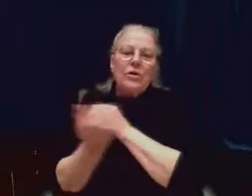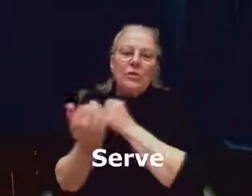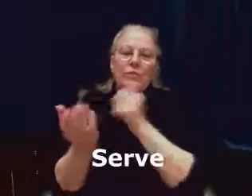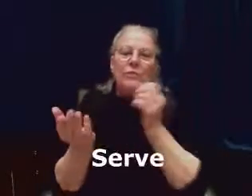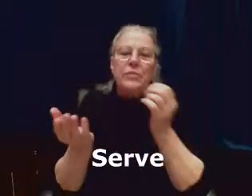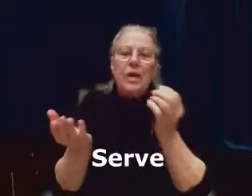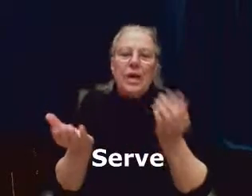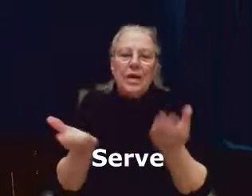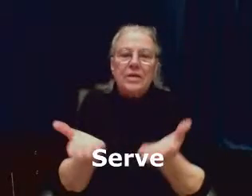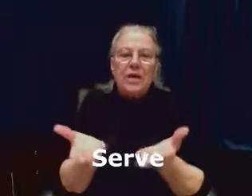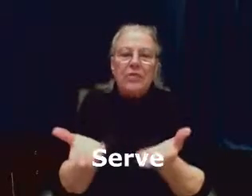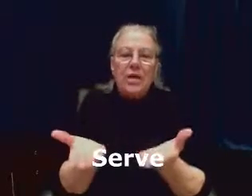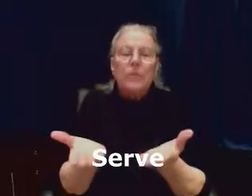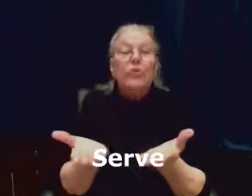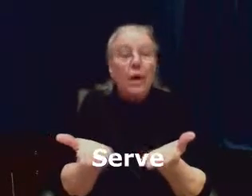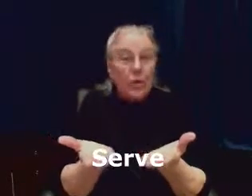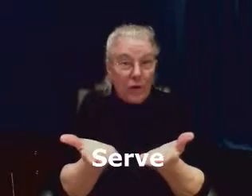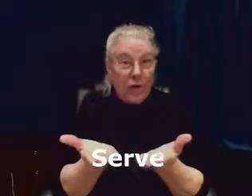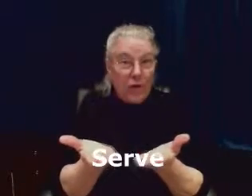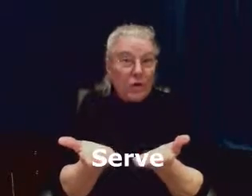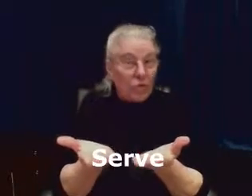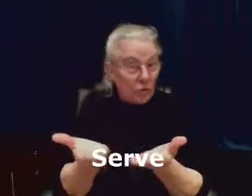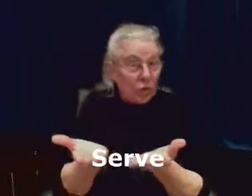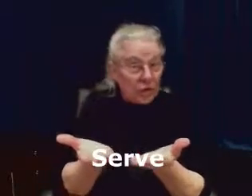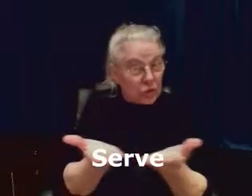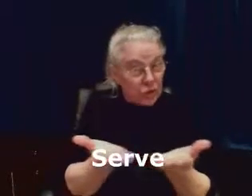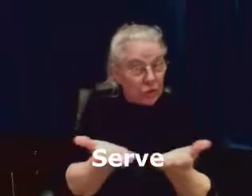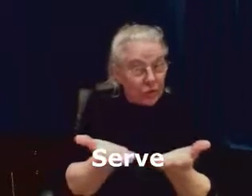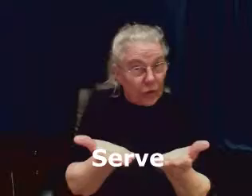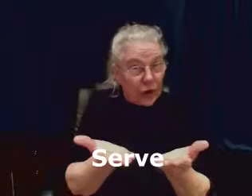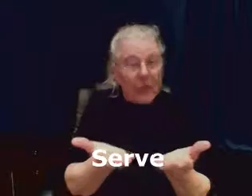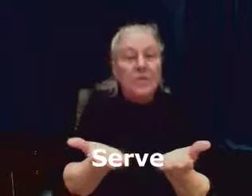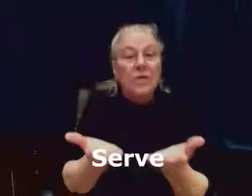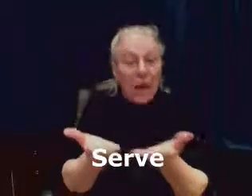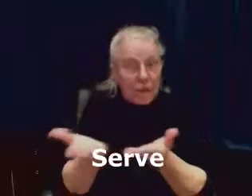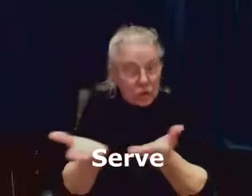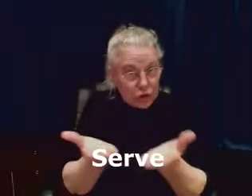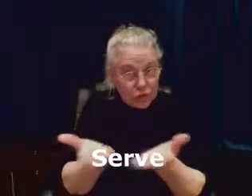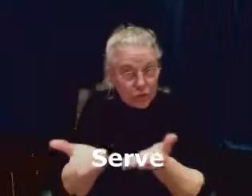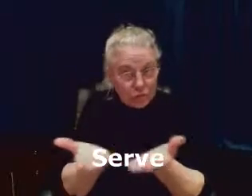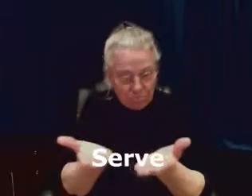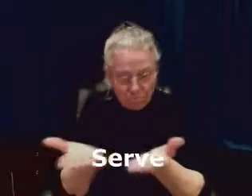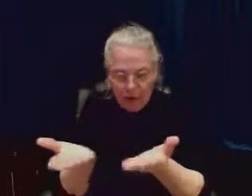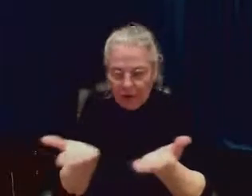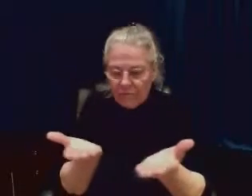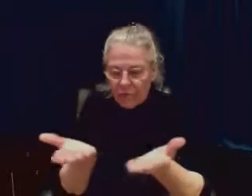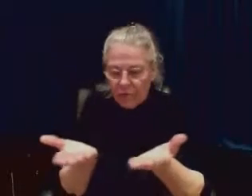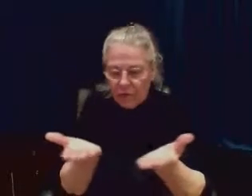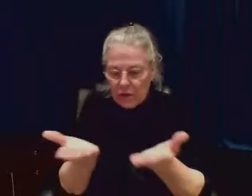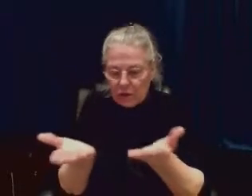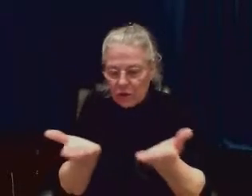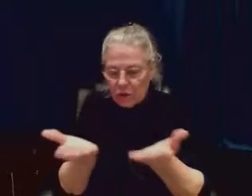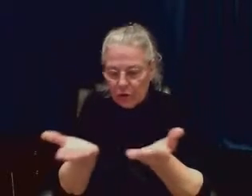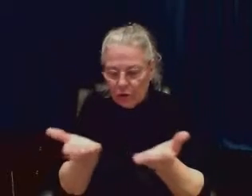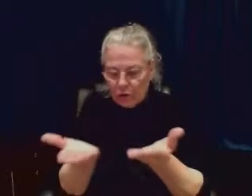Serve. It's like you've got a tray in your hand and you're going to serve your guest to back and forth. Serve.